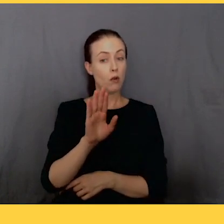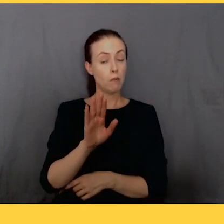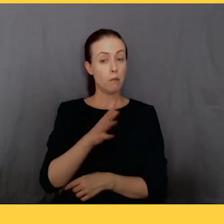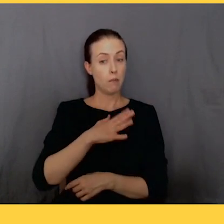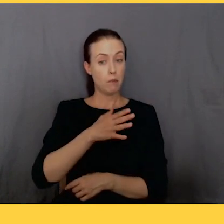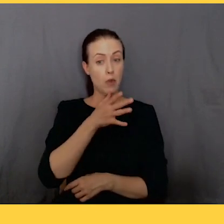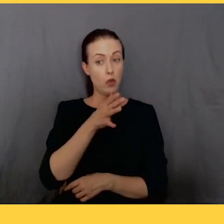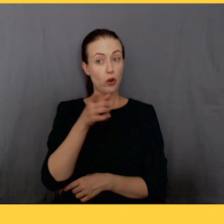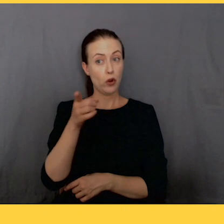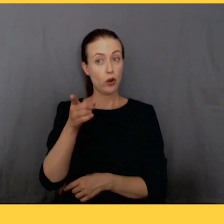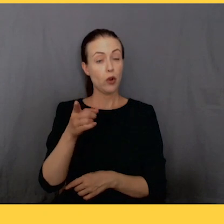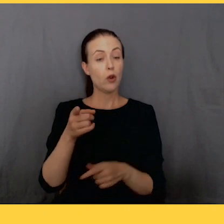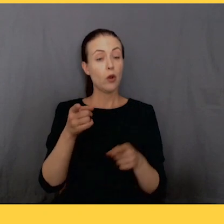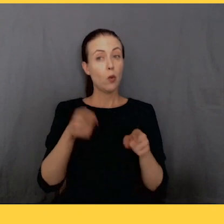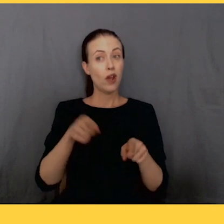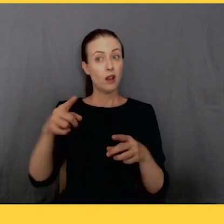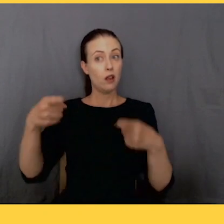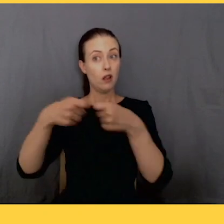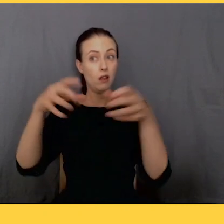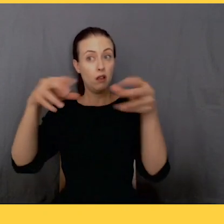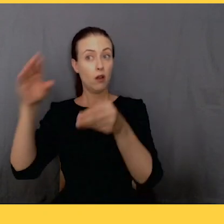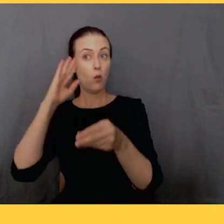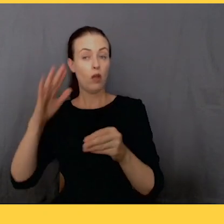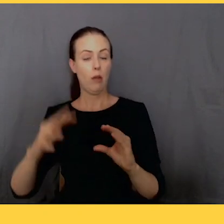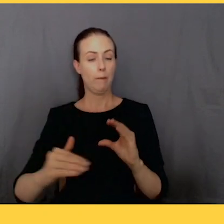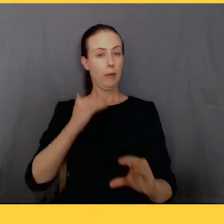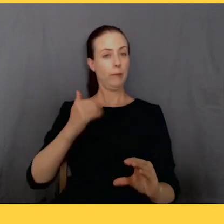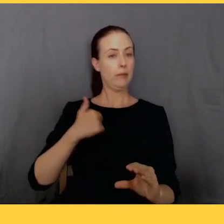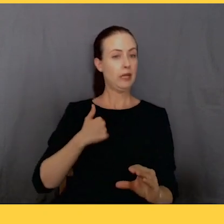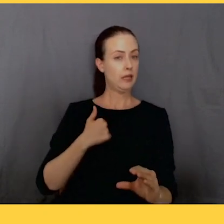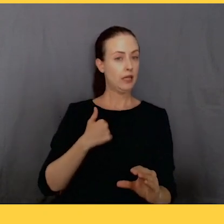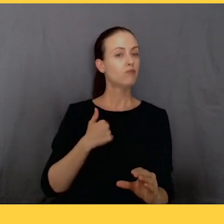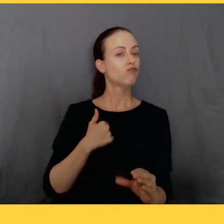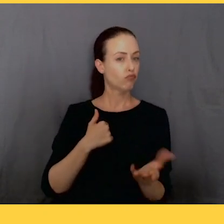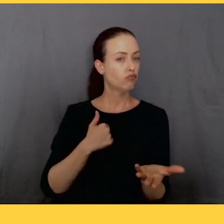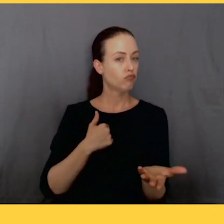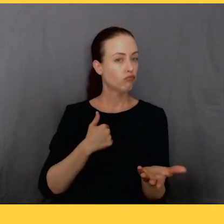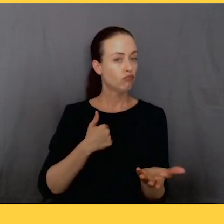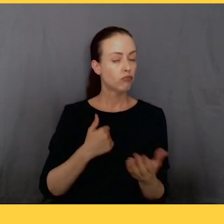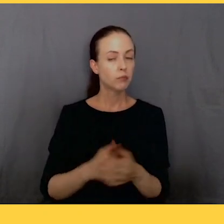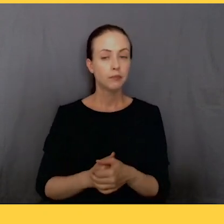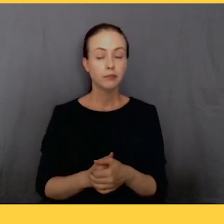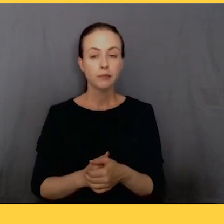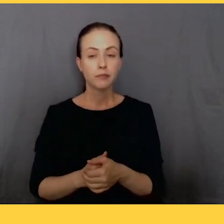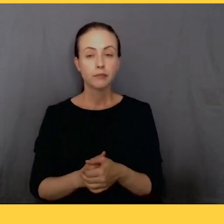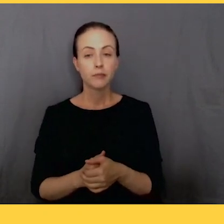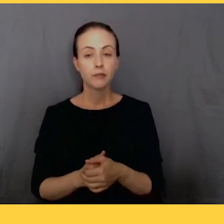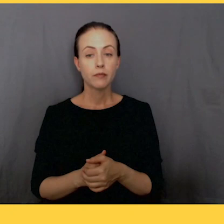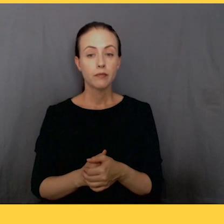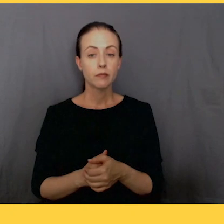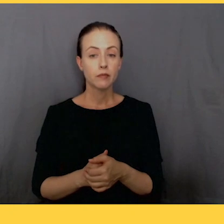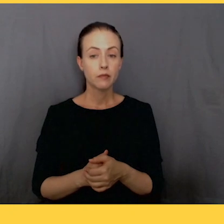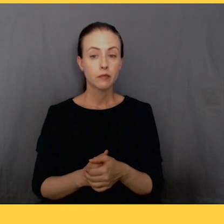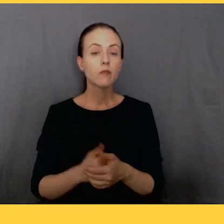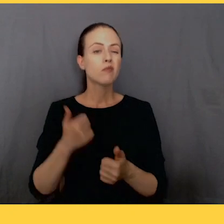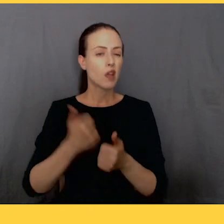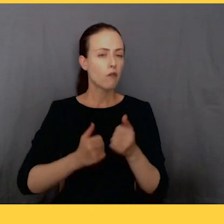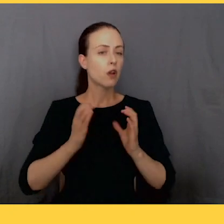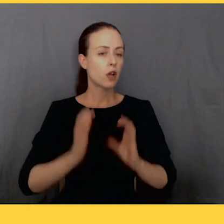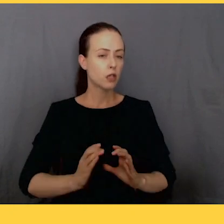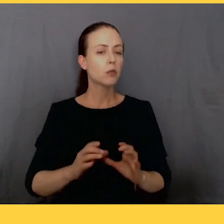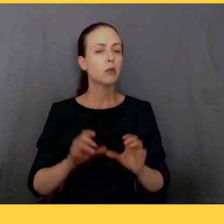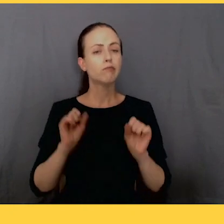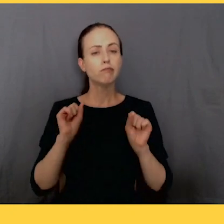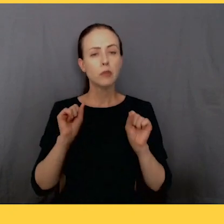that, and even before that, every single customer has the opportunity to get alerts and notifications.